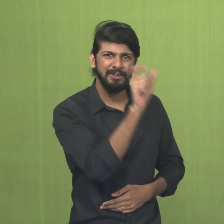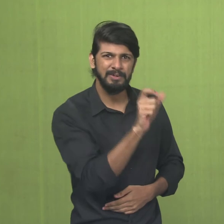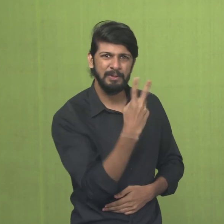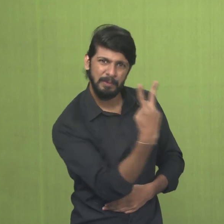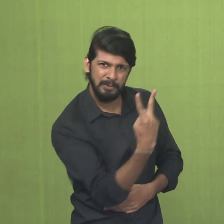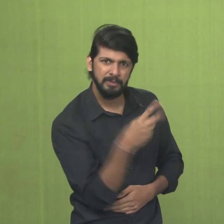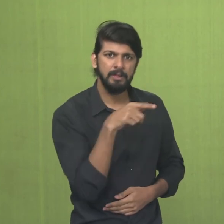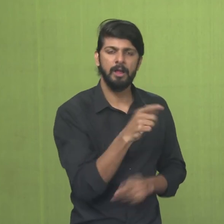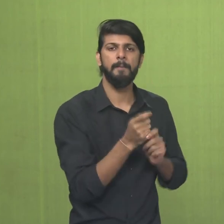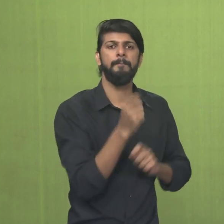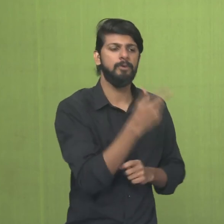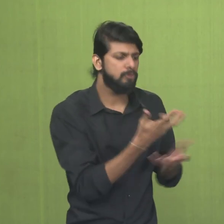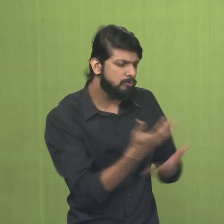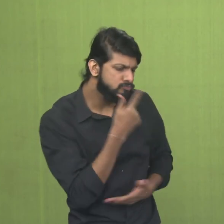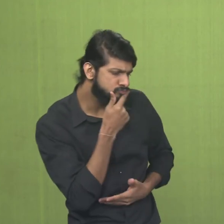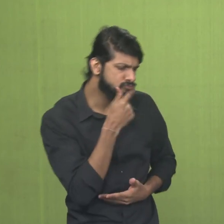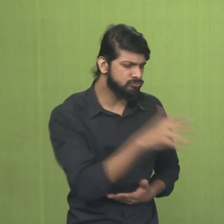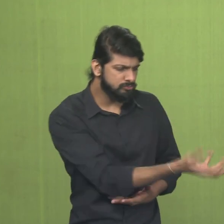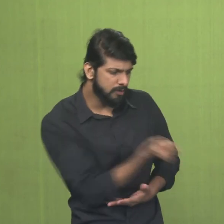two other women who are the customers.